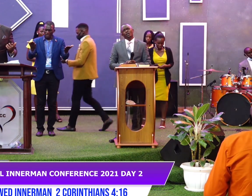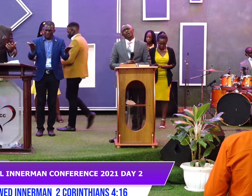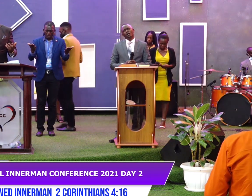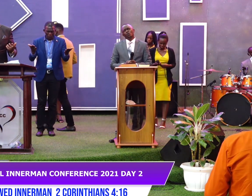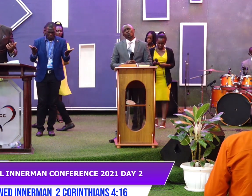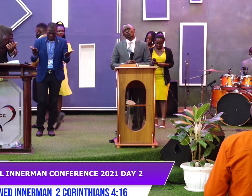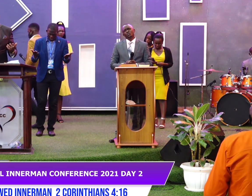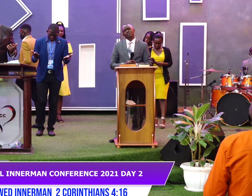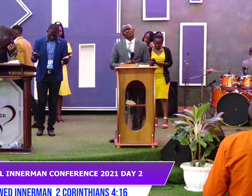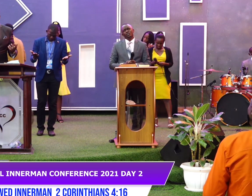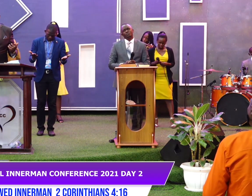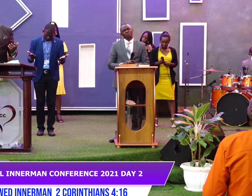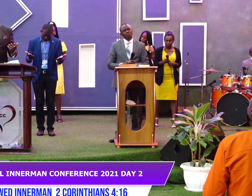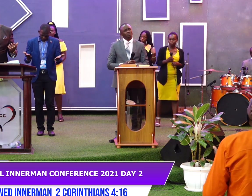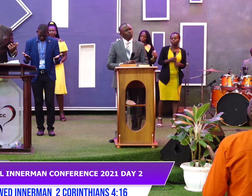galalika